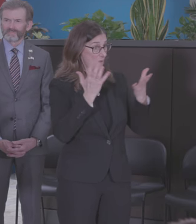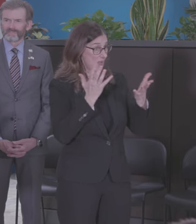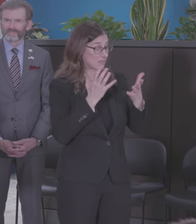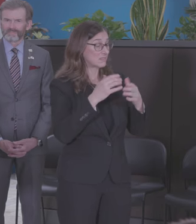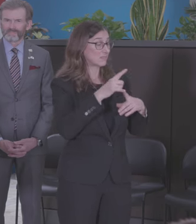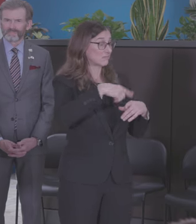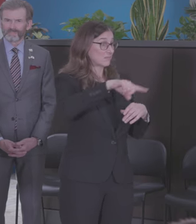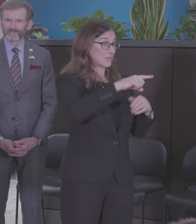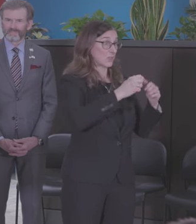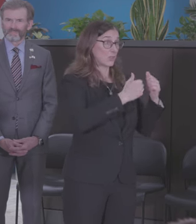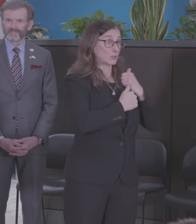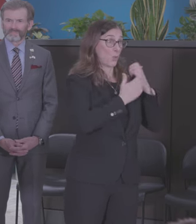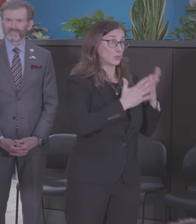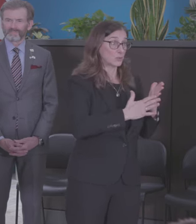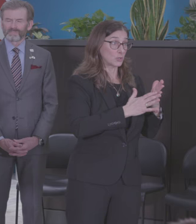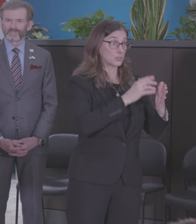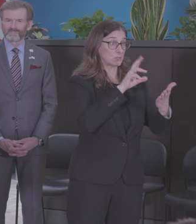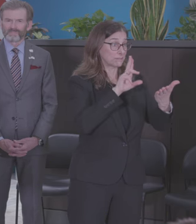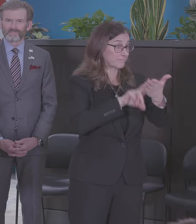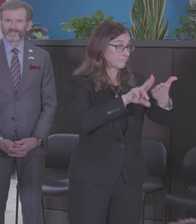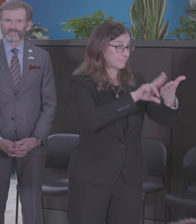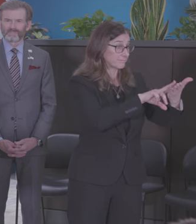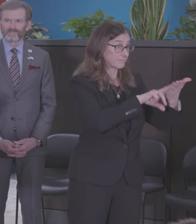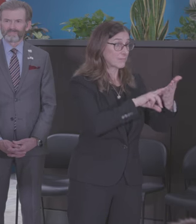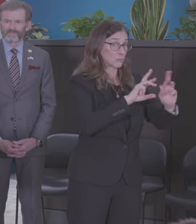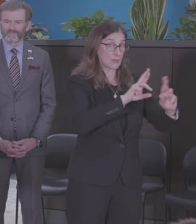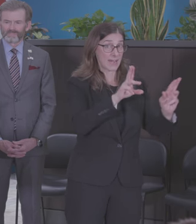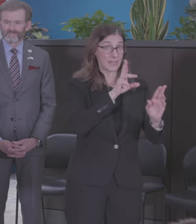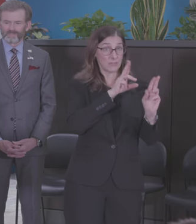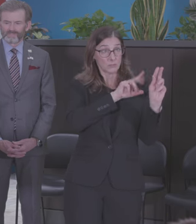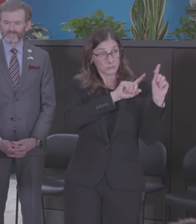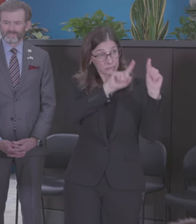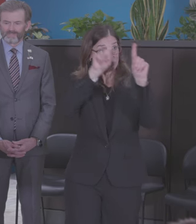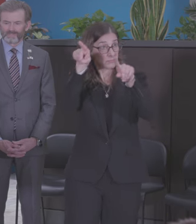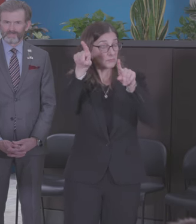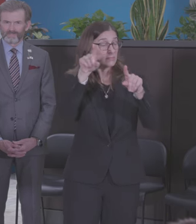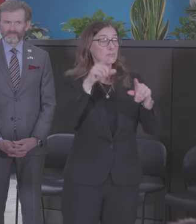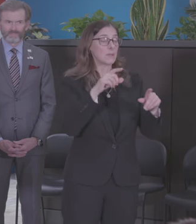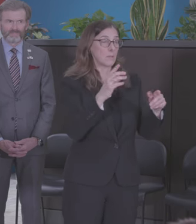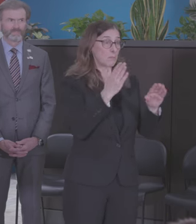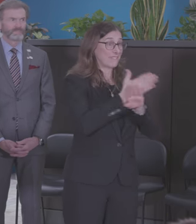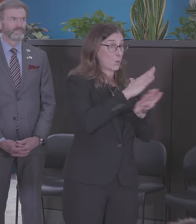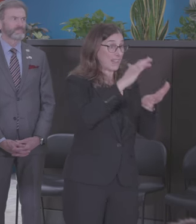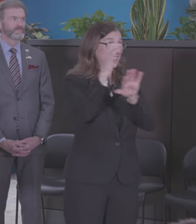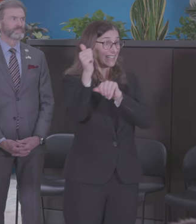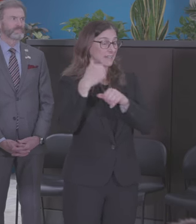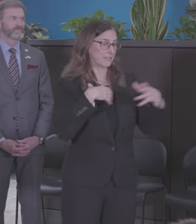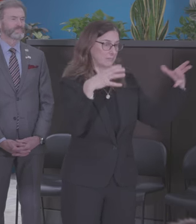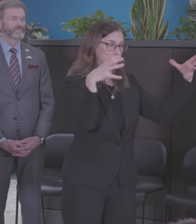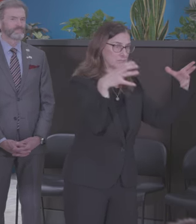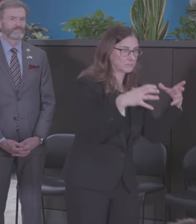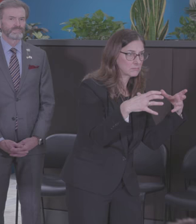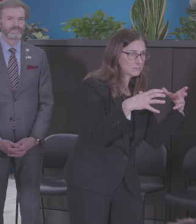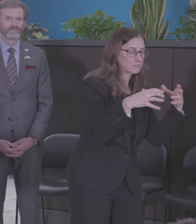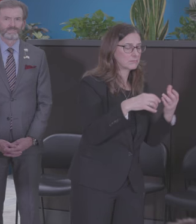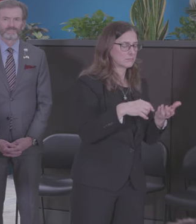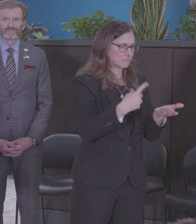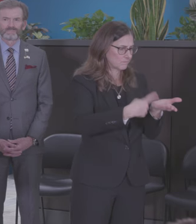will event, and the team of JAG attorneys. We line people up, and we sit them down, and we ask